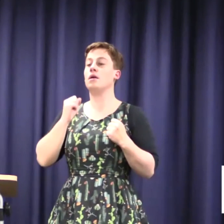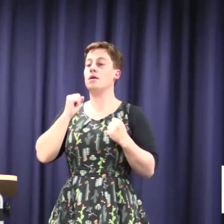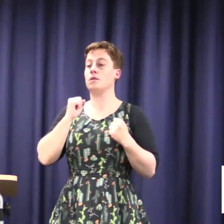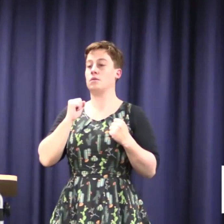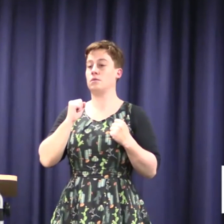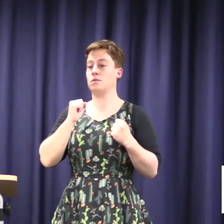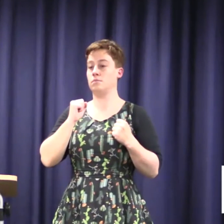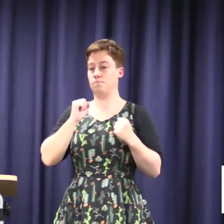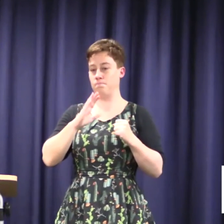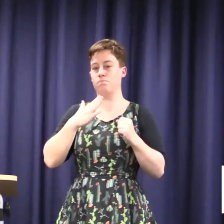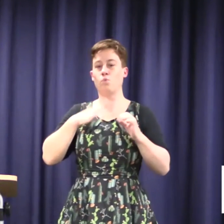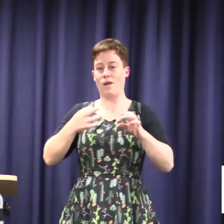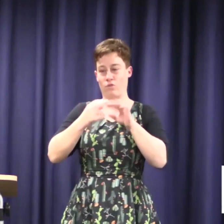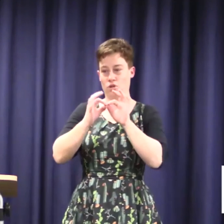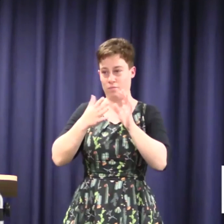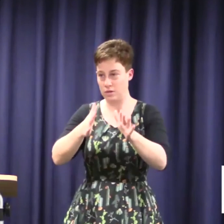Is that was your concern?